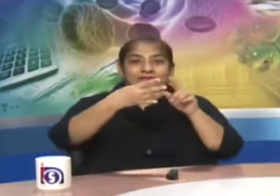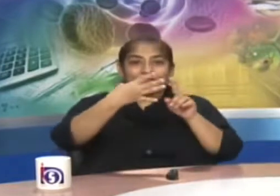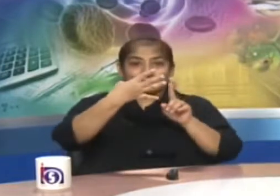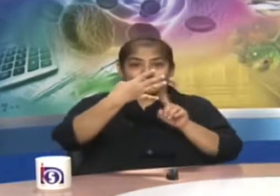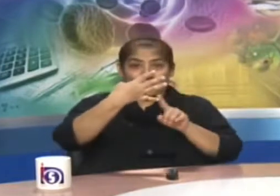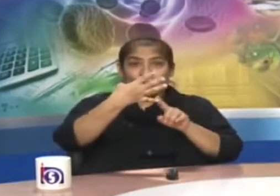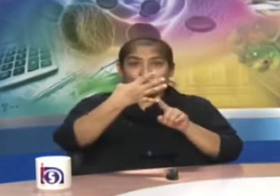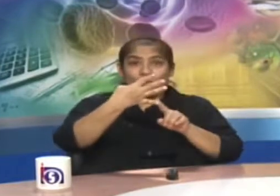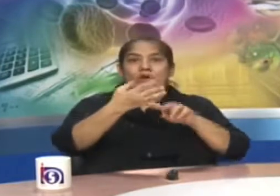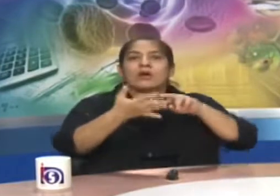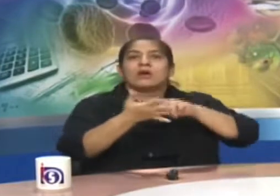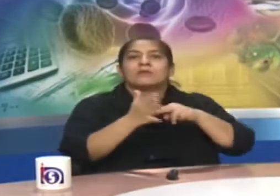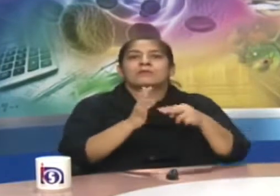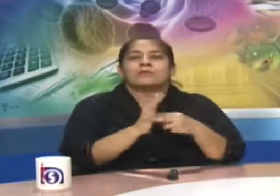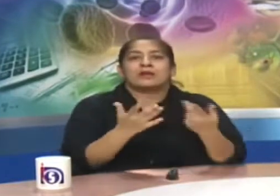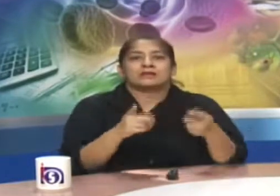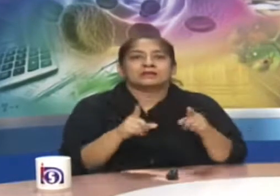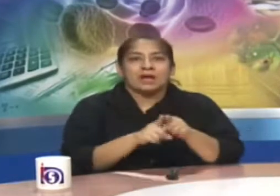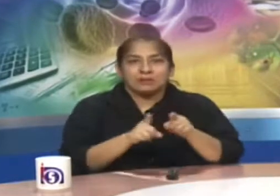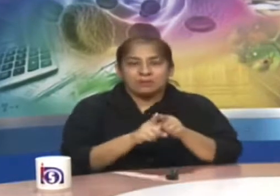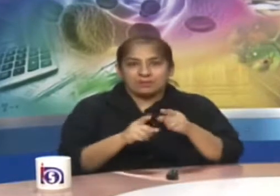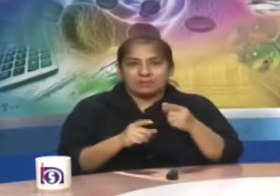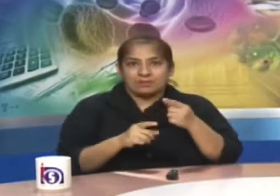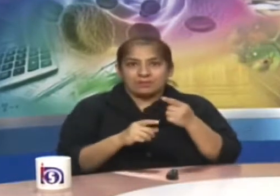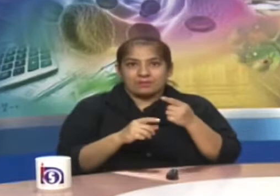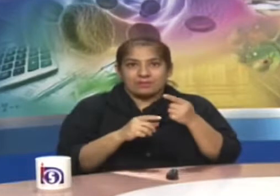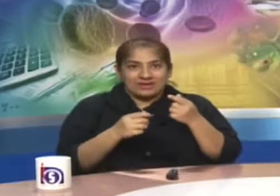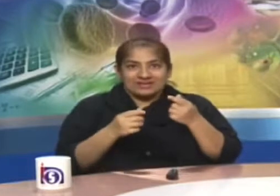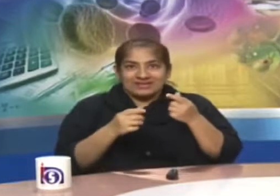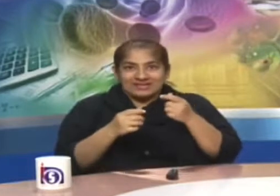only, not to the any person who is outsider.